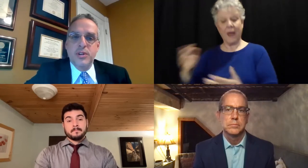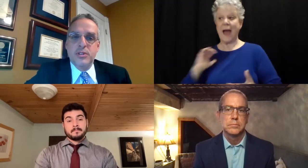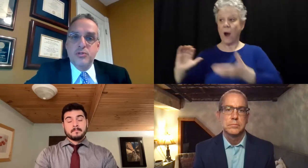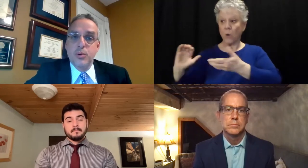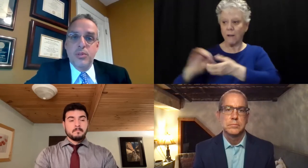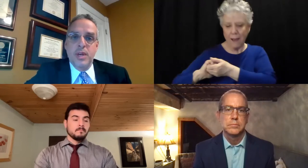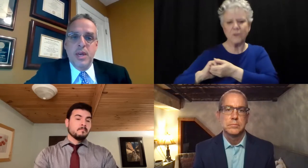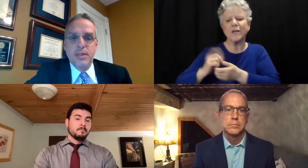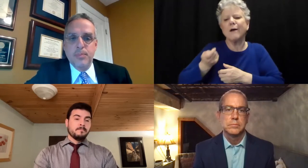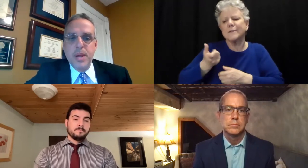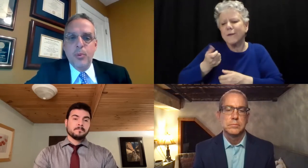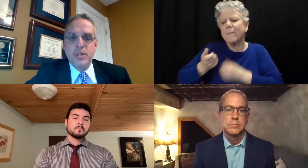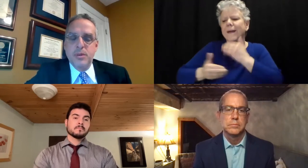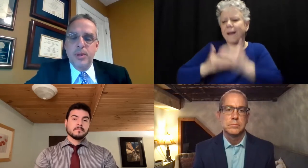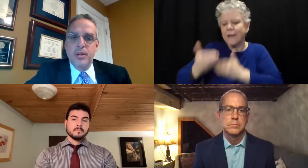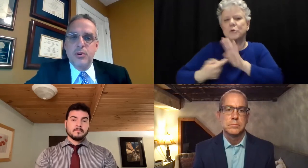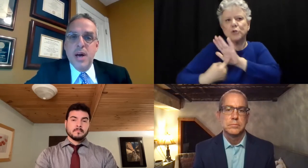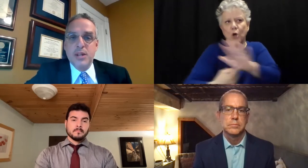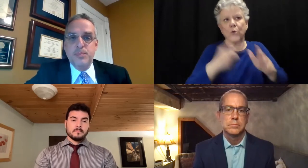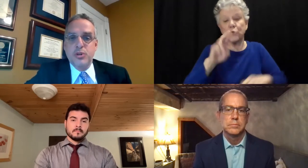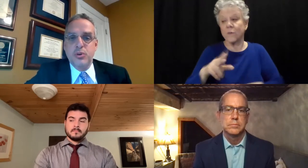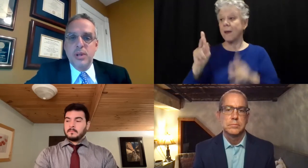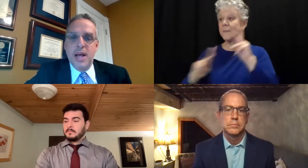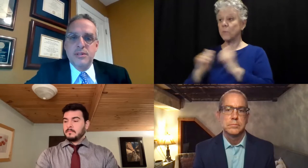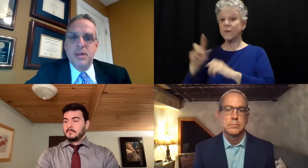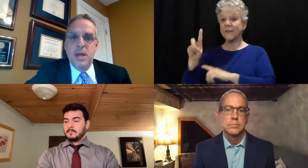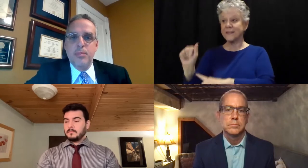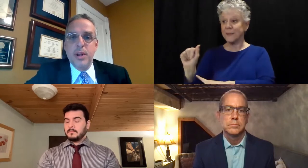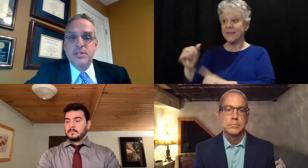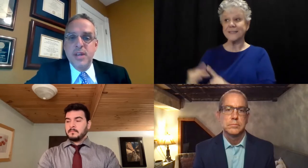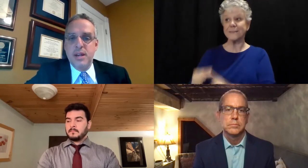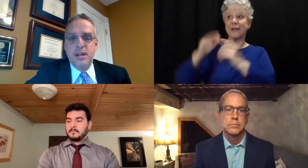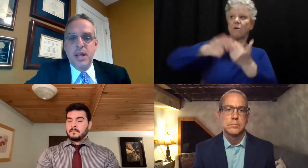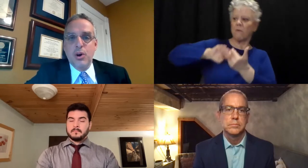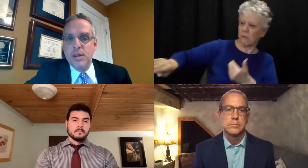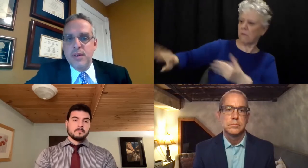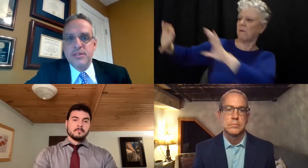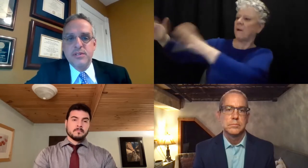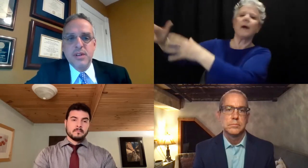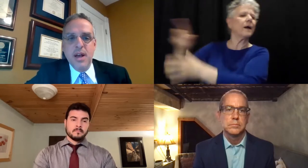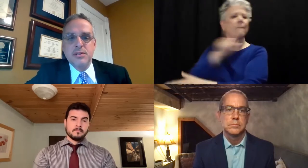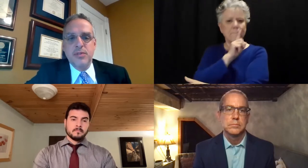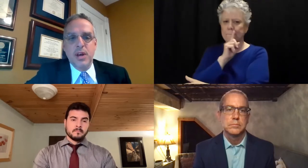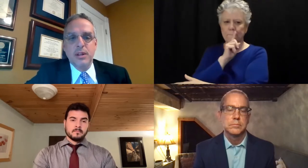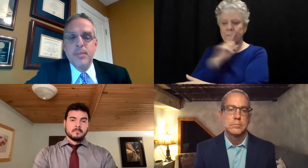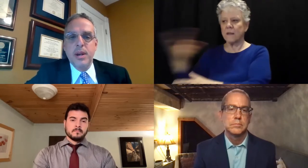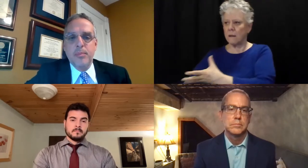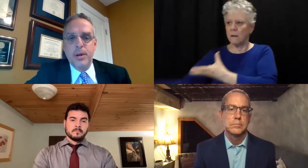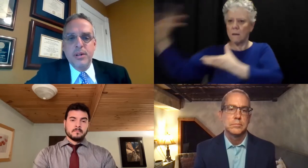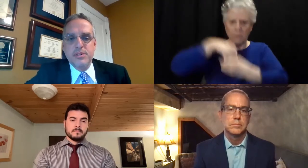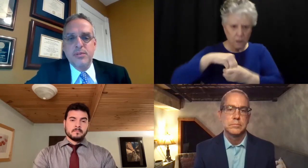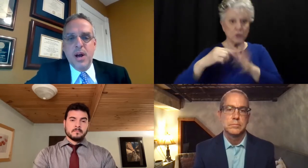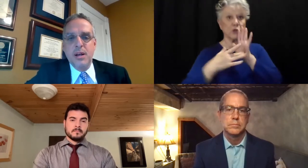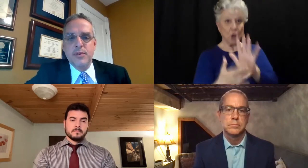in expressing this truth, that people with disabilities are not a special class, but instead, like all of us, signs of the